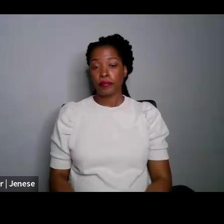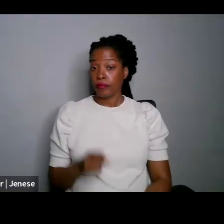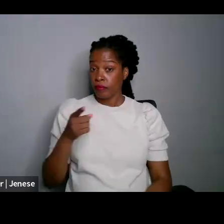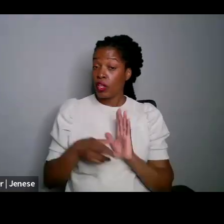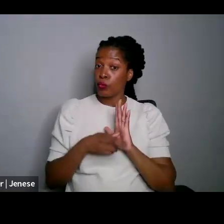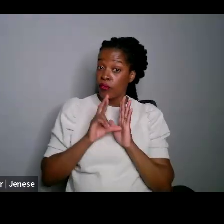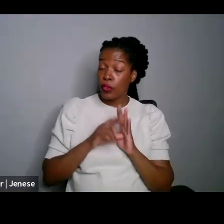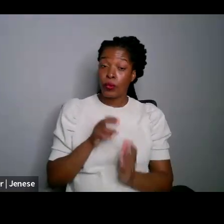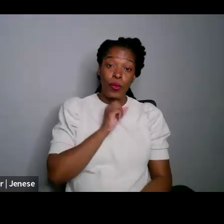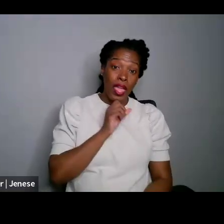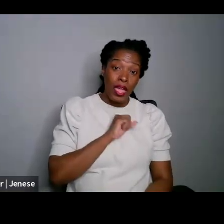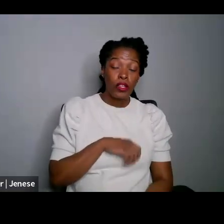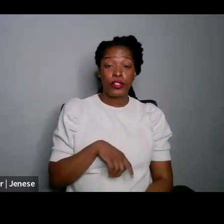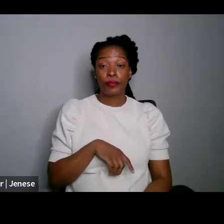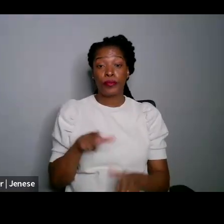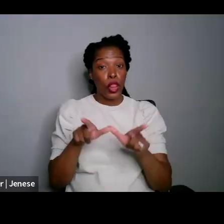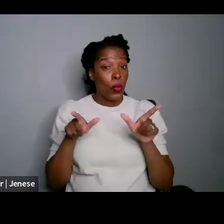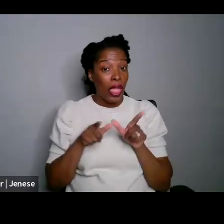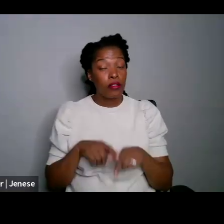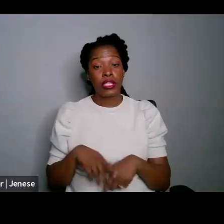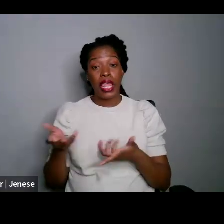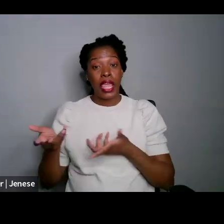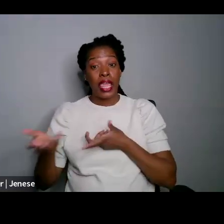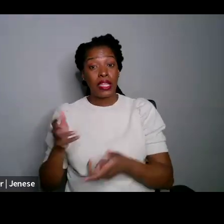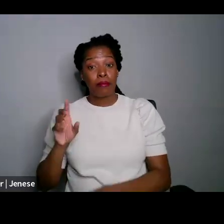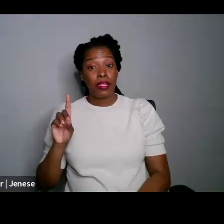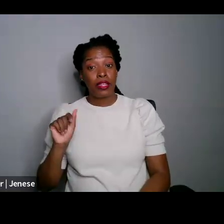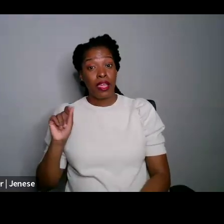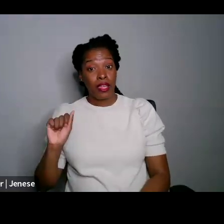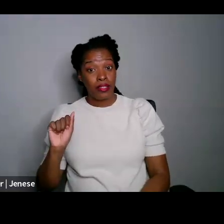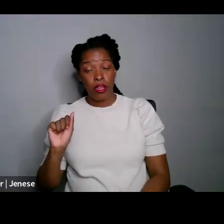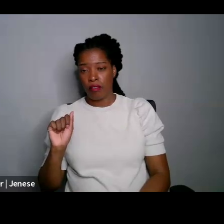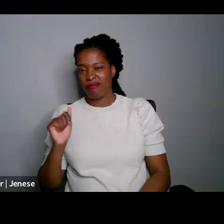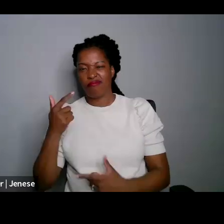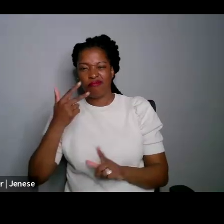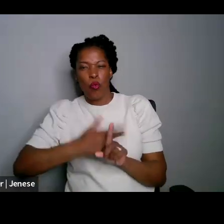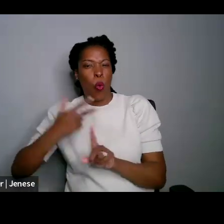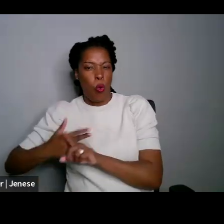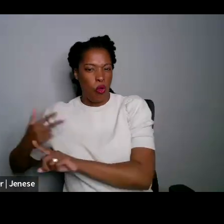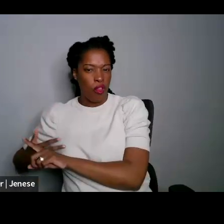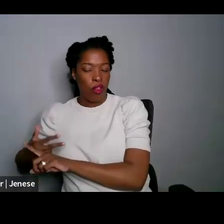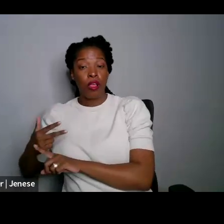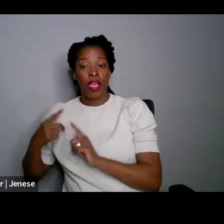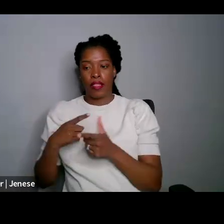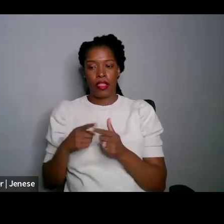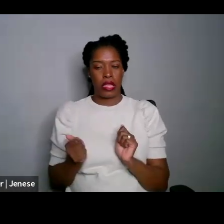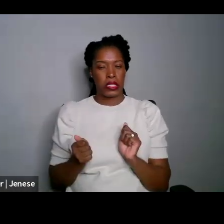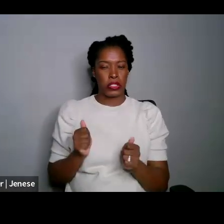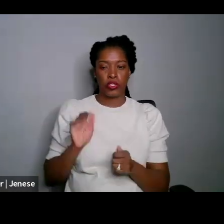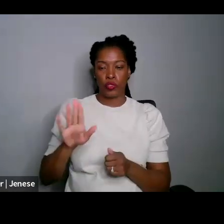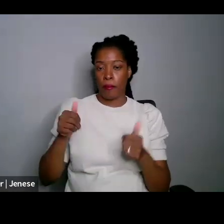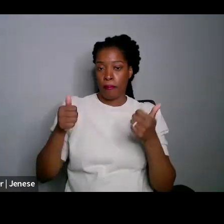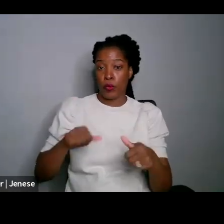data maybe once a quarter and adjust your posting schedule accordingly. If your business